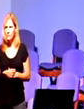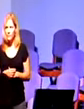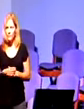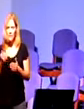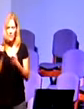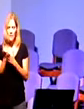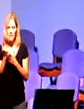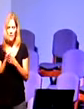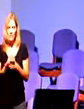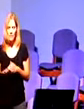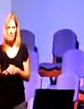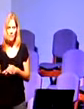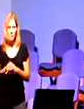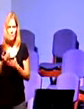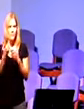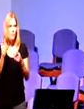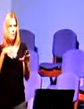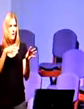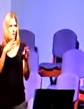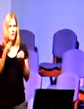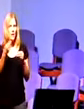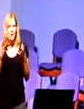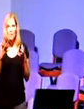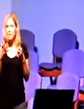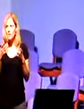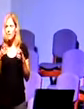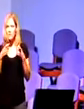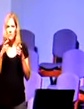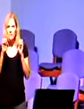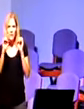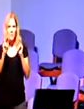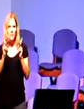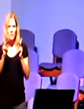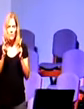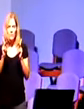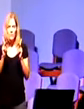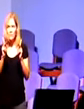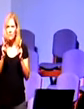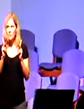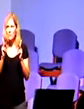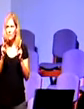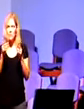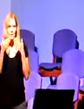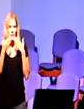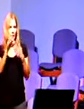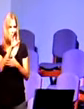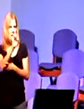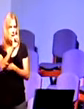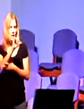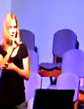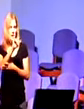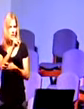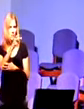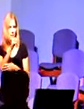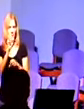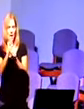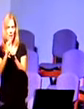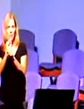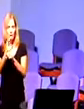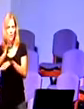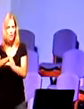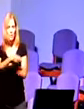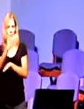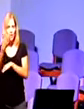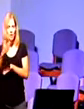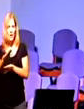today. Amen, amen. Well, before we go, I just want to give us another opportunity to thank Elizabeth and the Operation Christmas